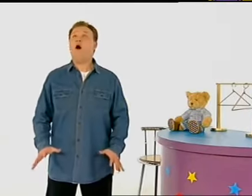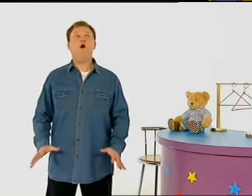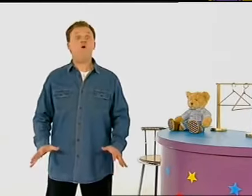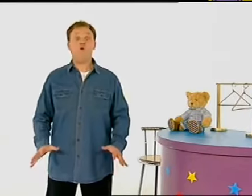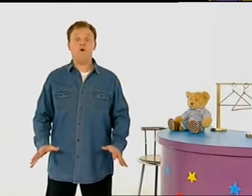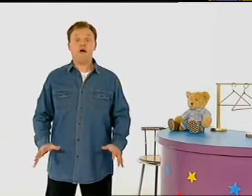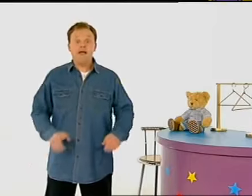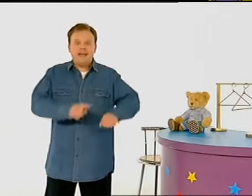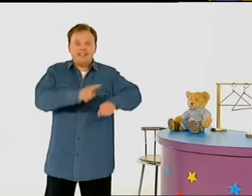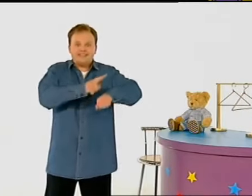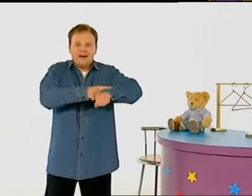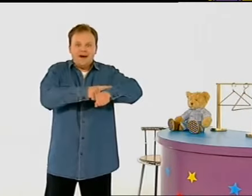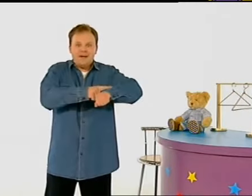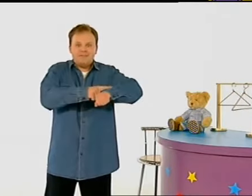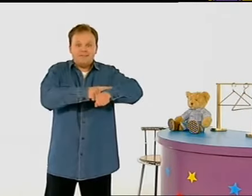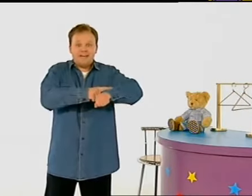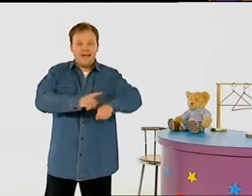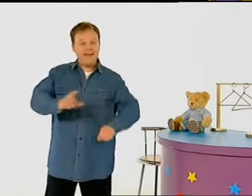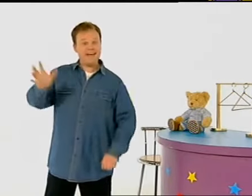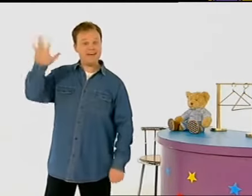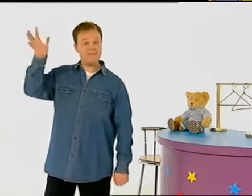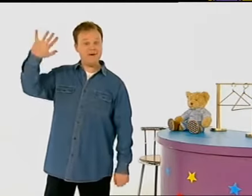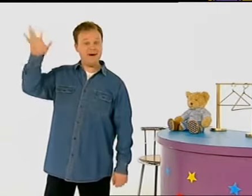Oh, it's time to say goodbye.